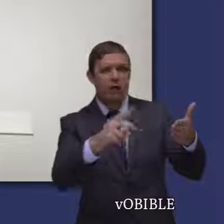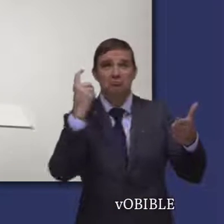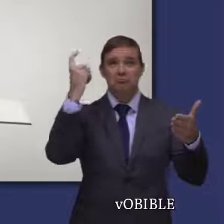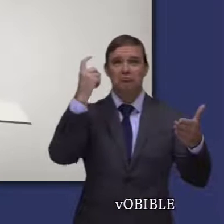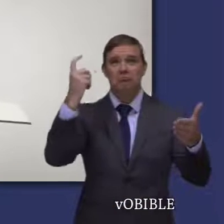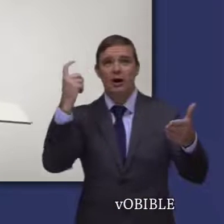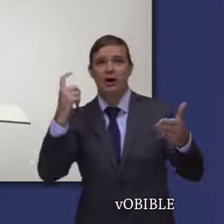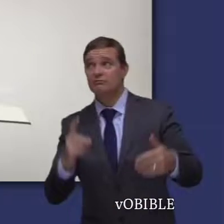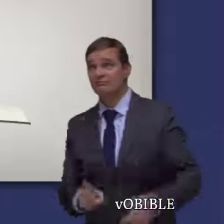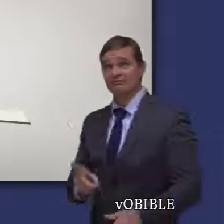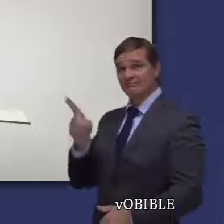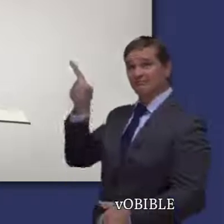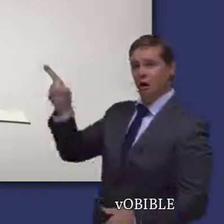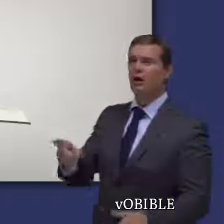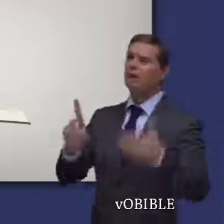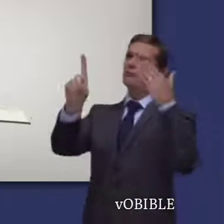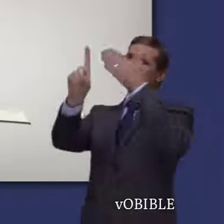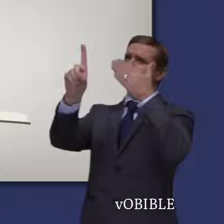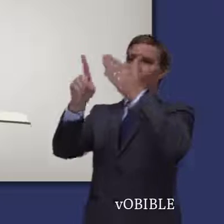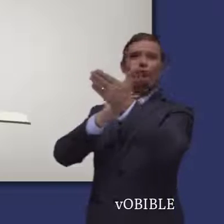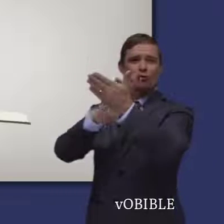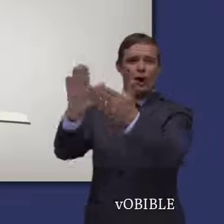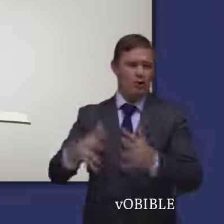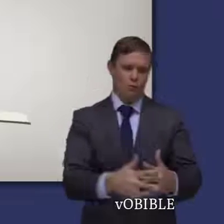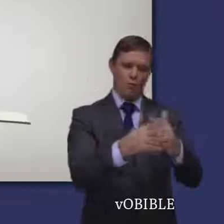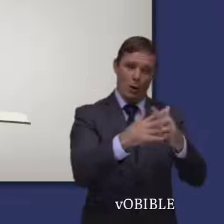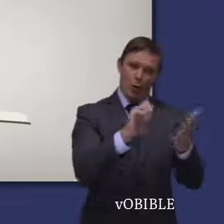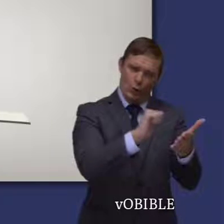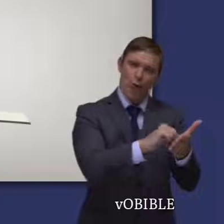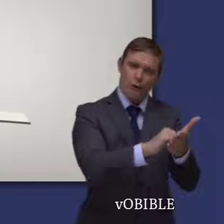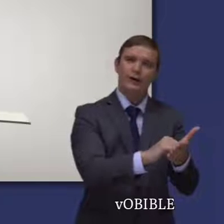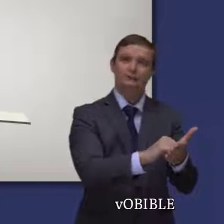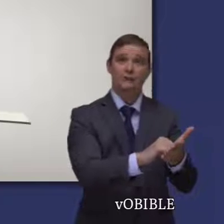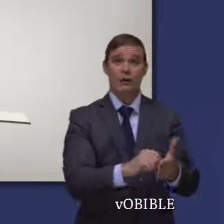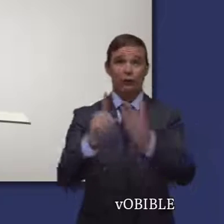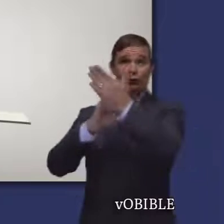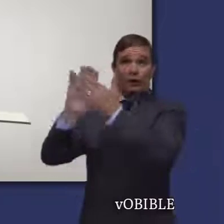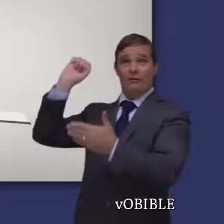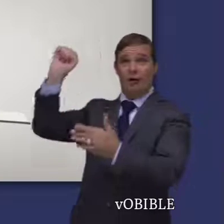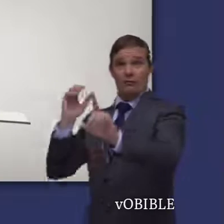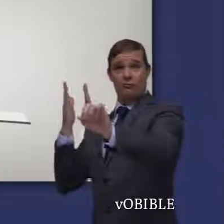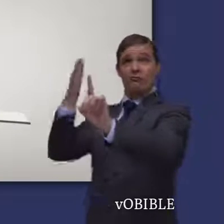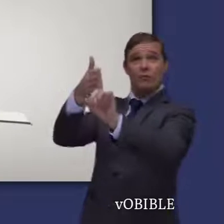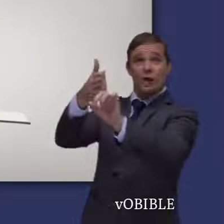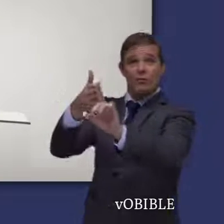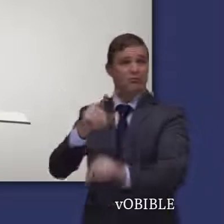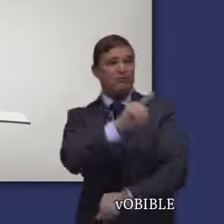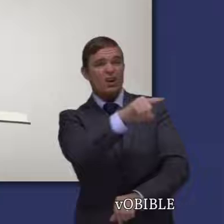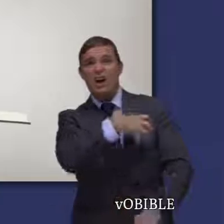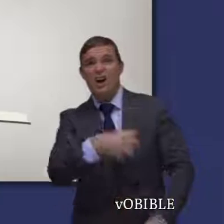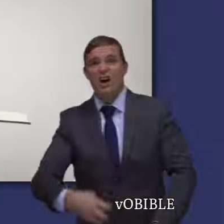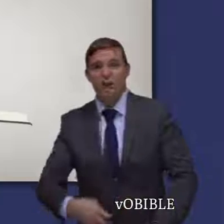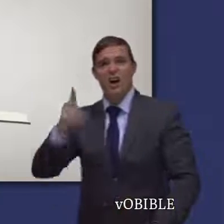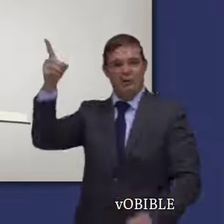As you read this book, note how much Jehovah values Daniel's faithfulness, how Jehovah maneuvers